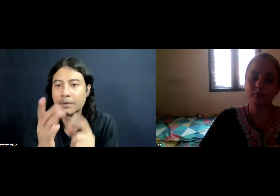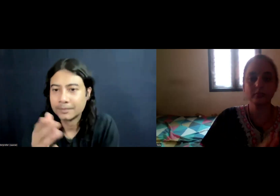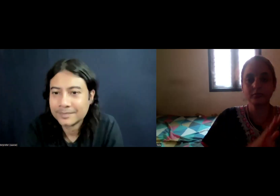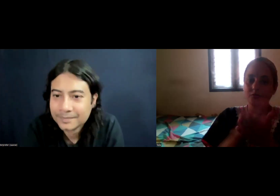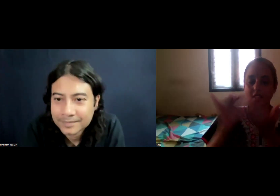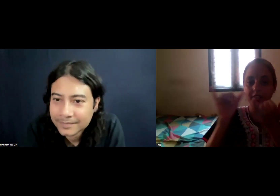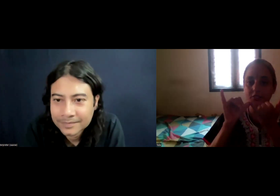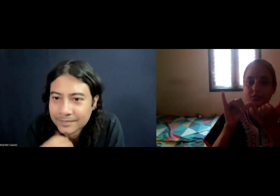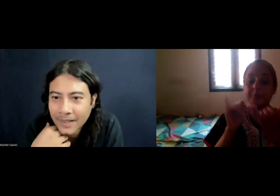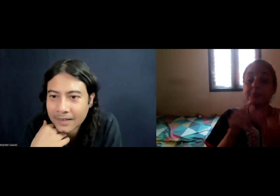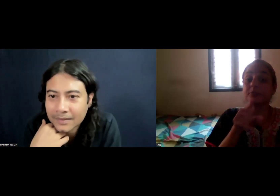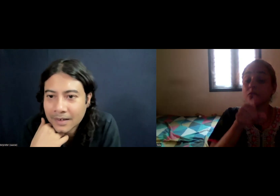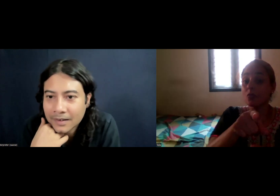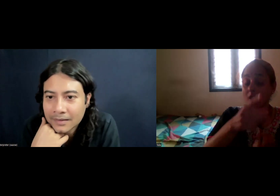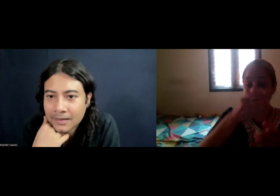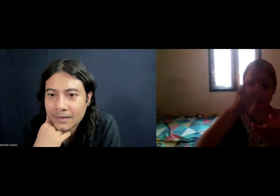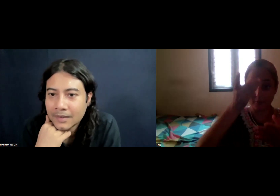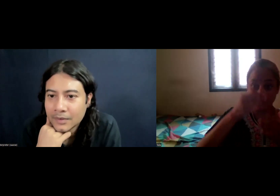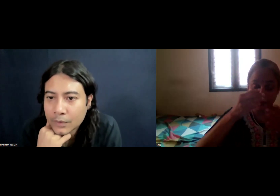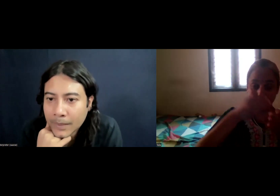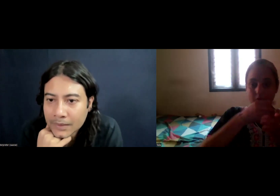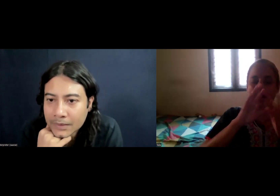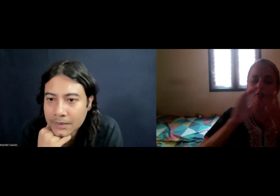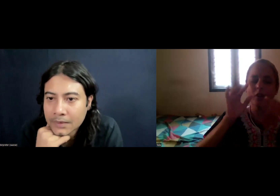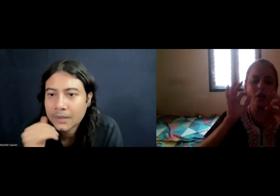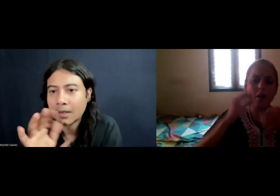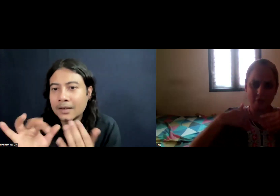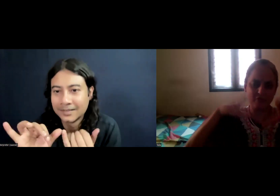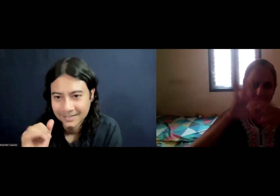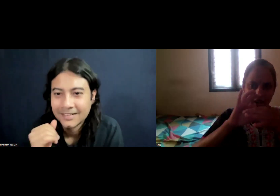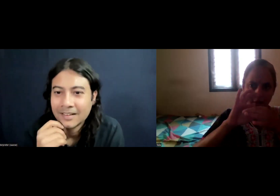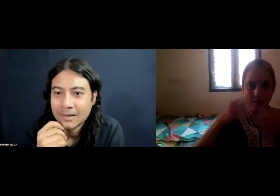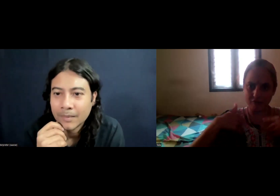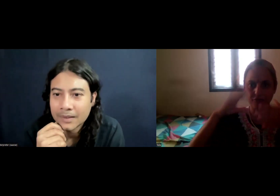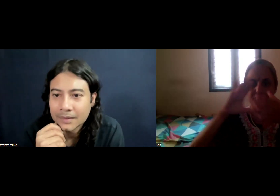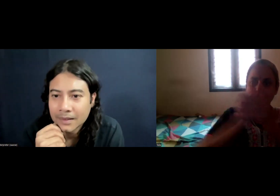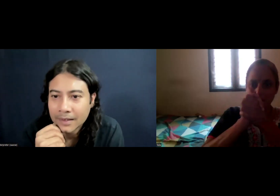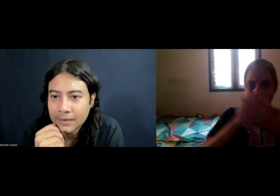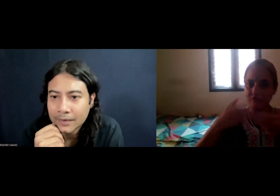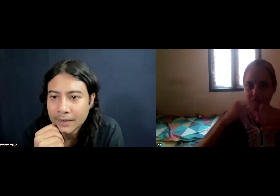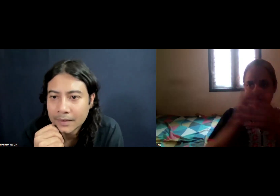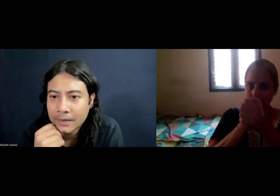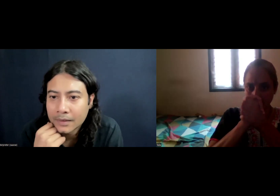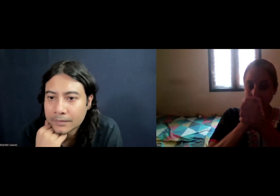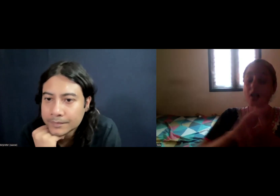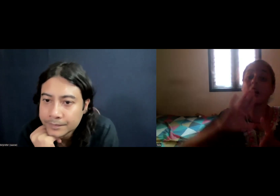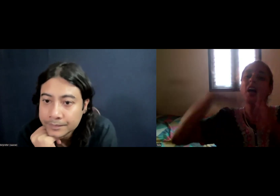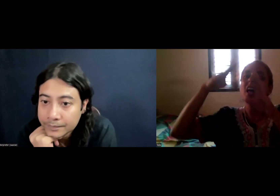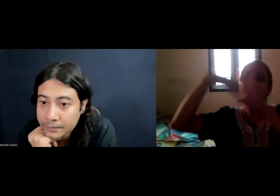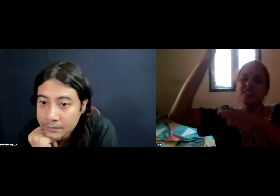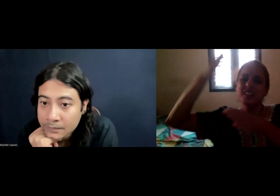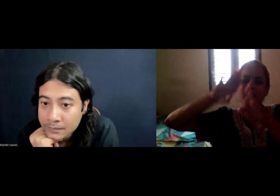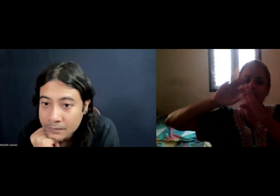Hmm. Hare Krishna. So, Hare Krishna. Mataji, like you're saying,